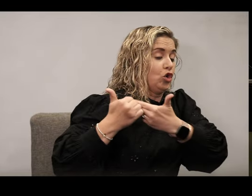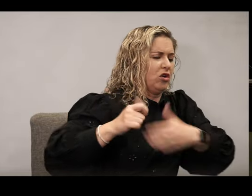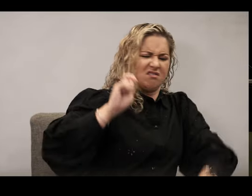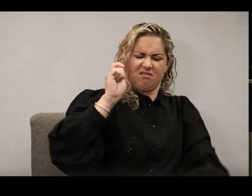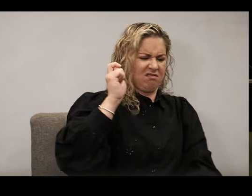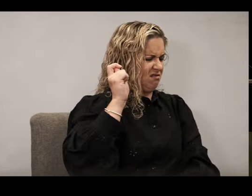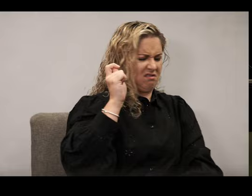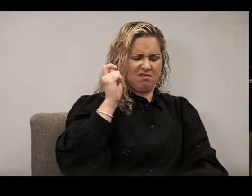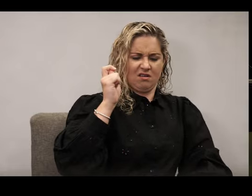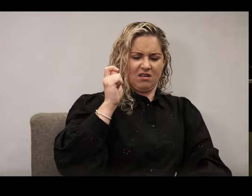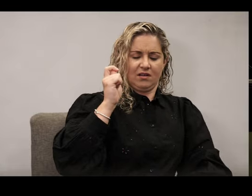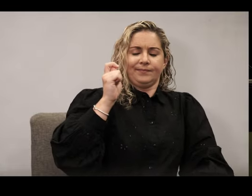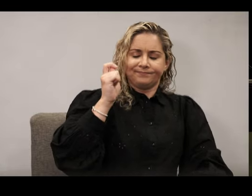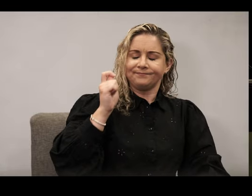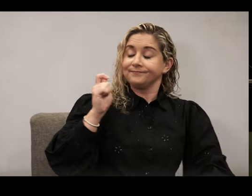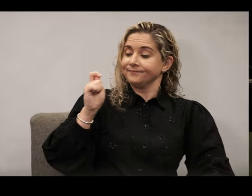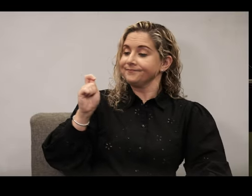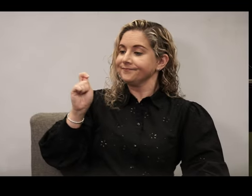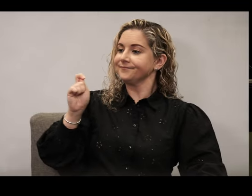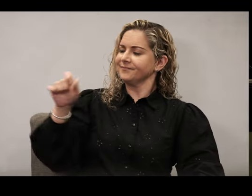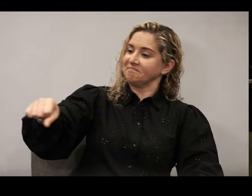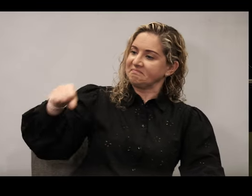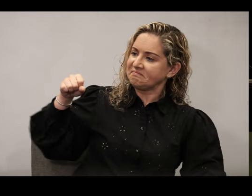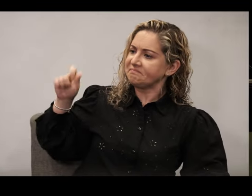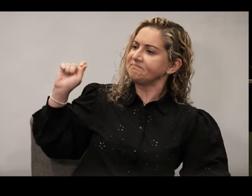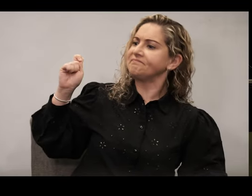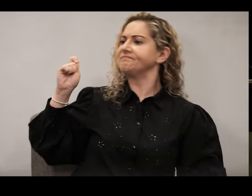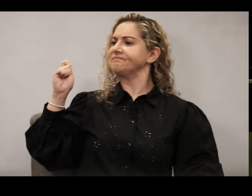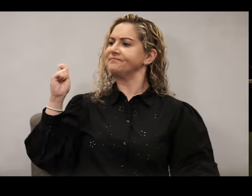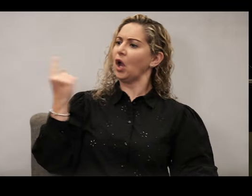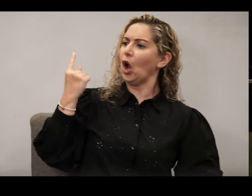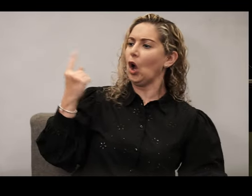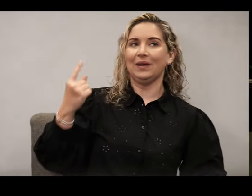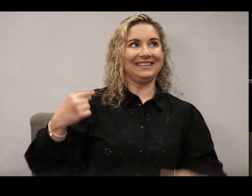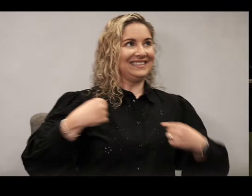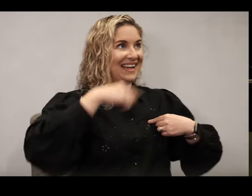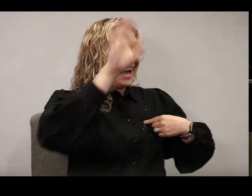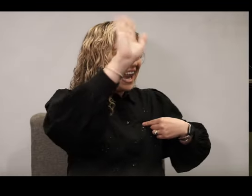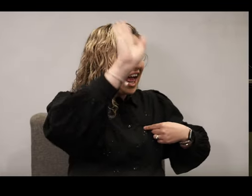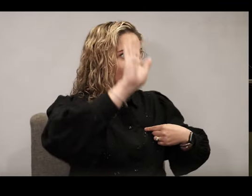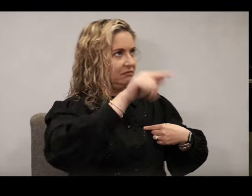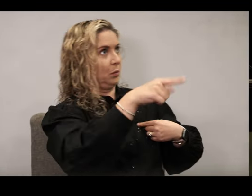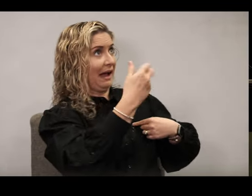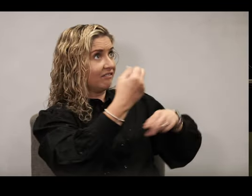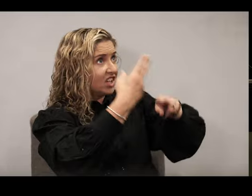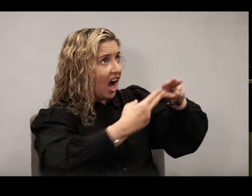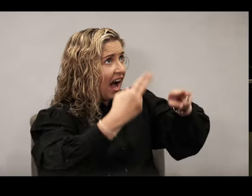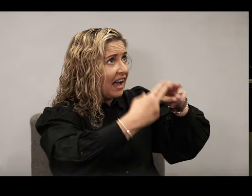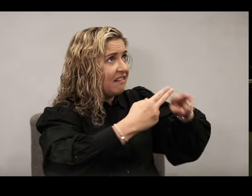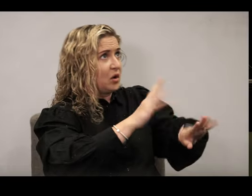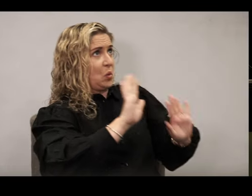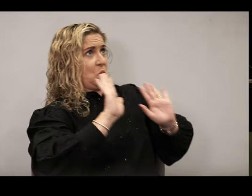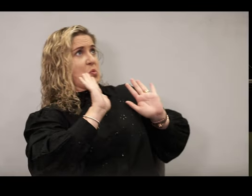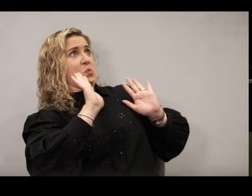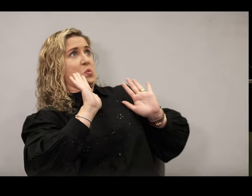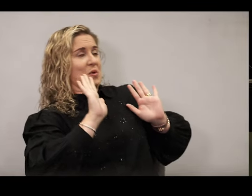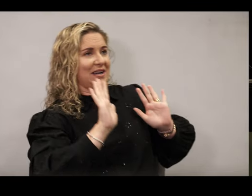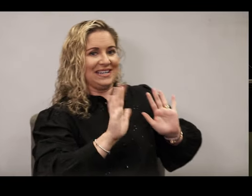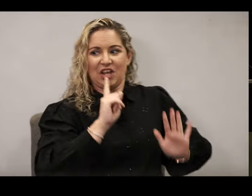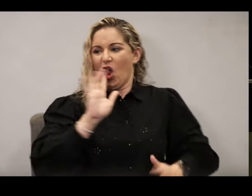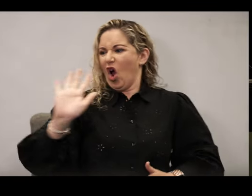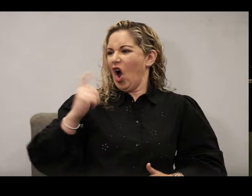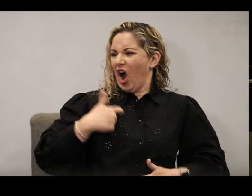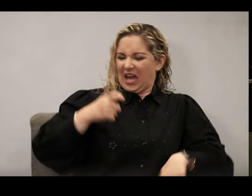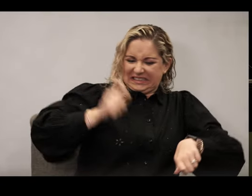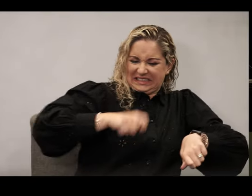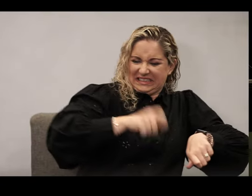was great. She was keen for a chat. She was pretty feisty. She was happy to strongly disagree, but it was a warm discussion. And she wanted